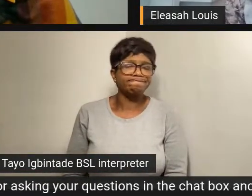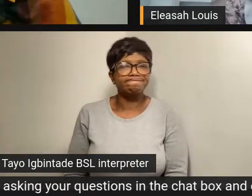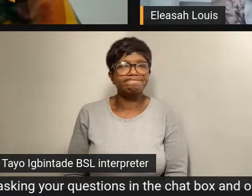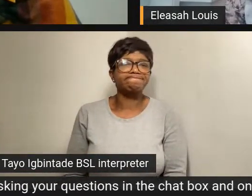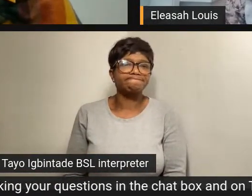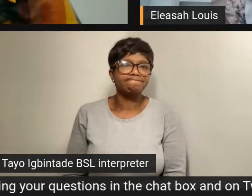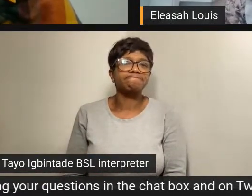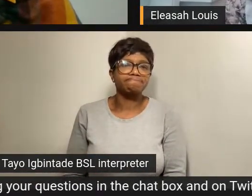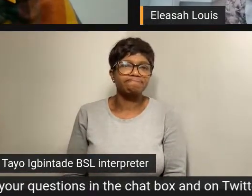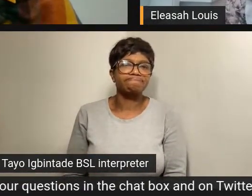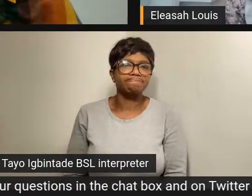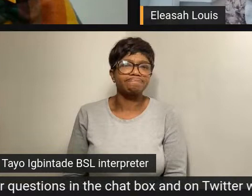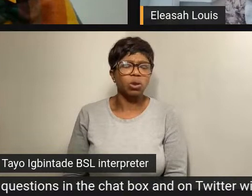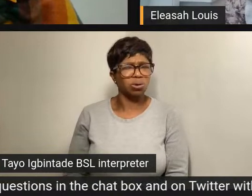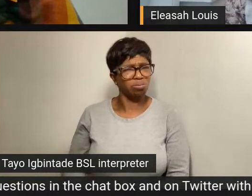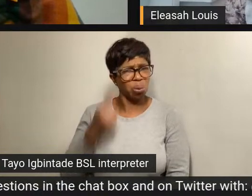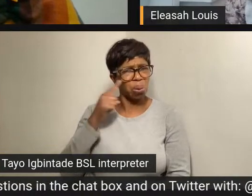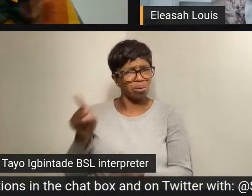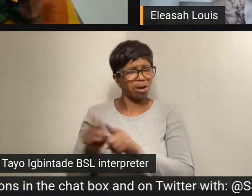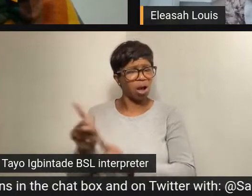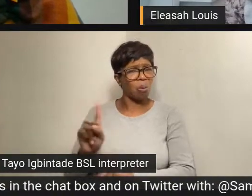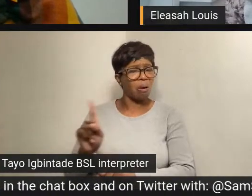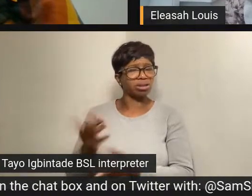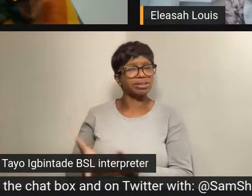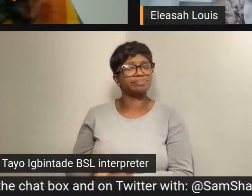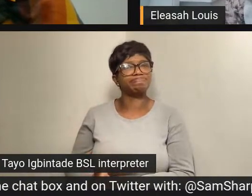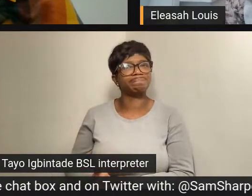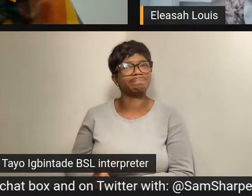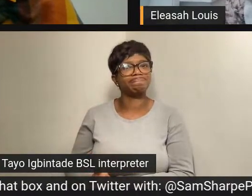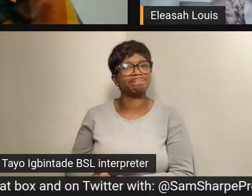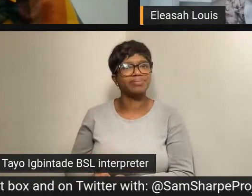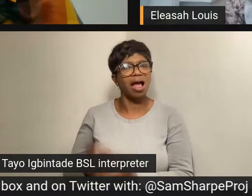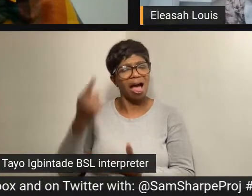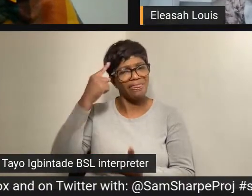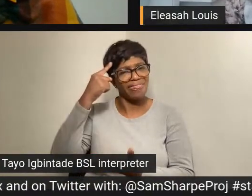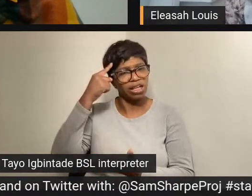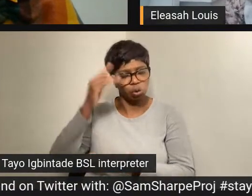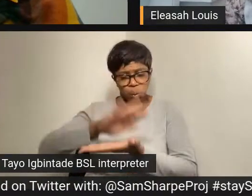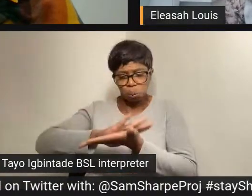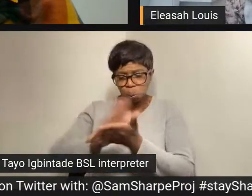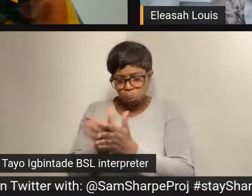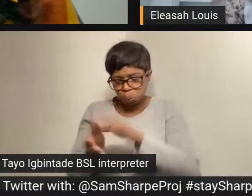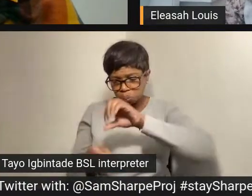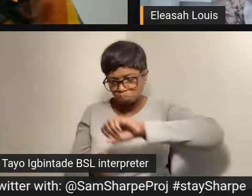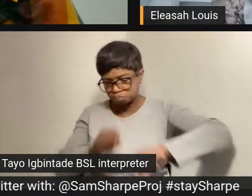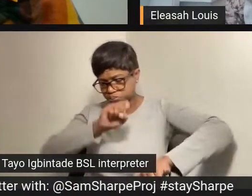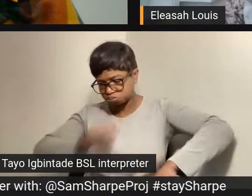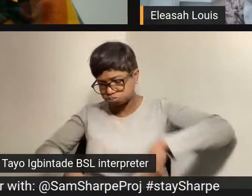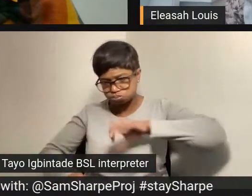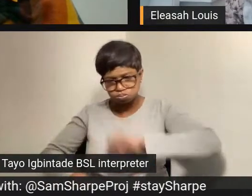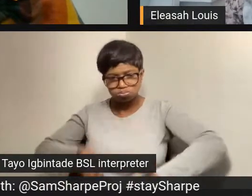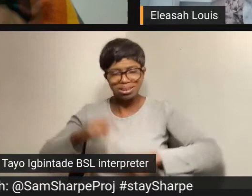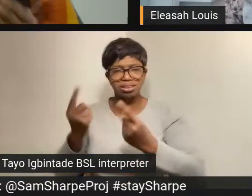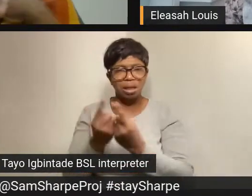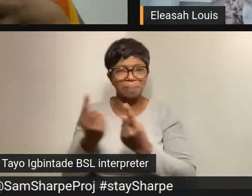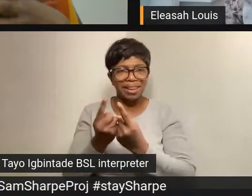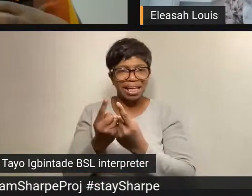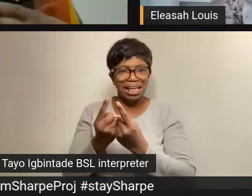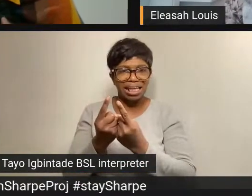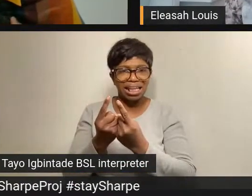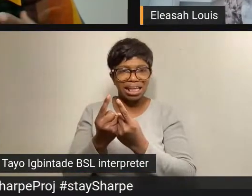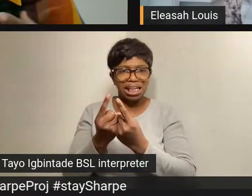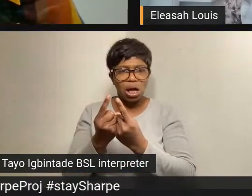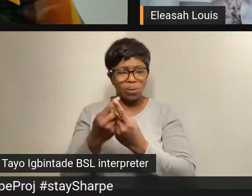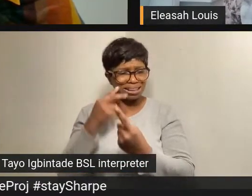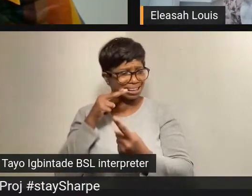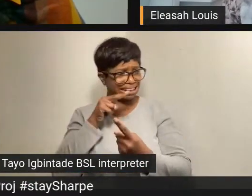Yes. What does it look like? So I think to dismantle something, we probably need to see what it